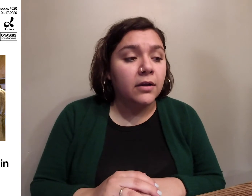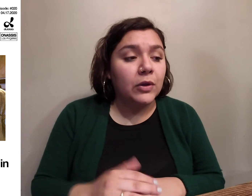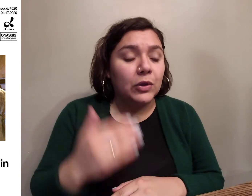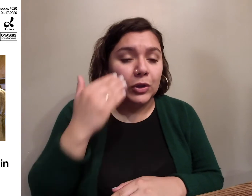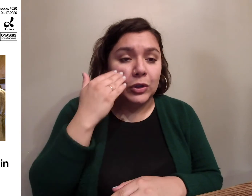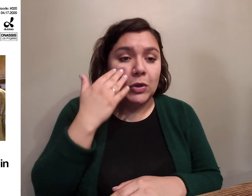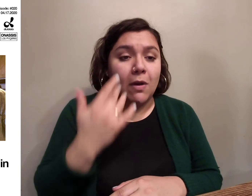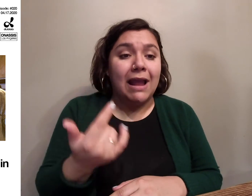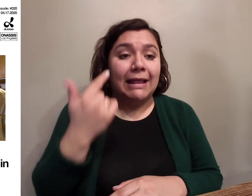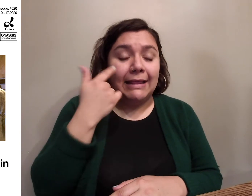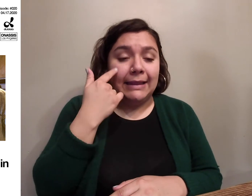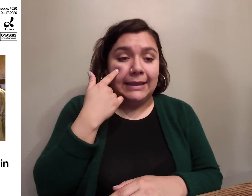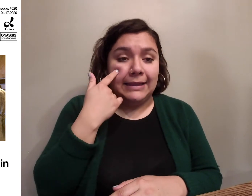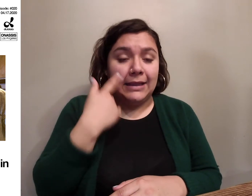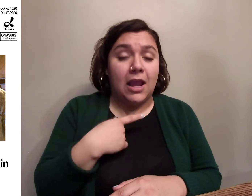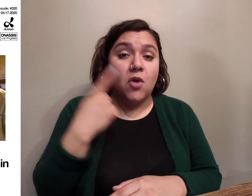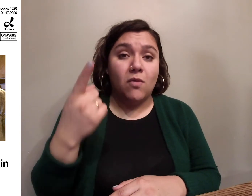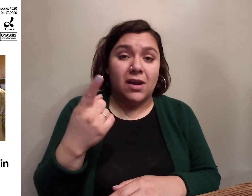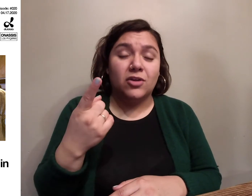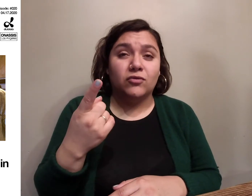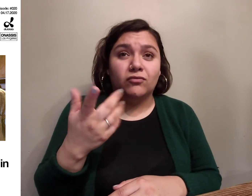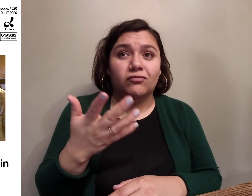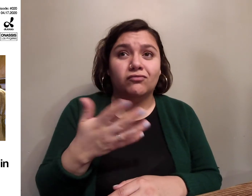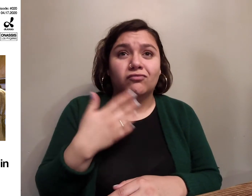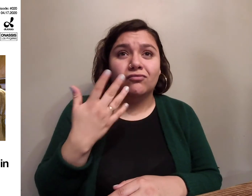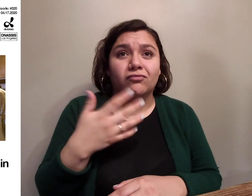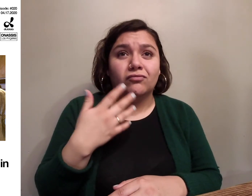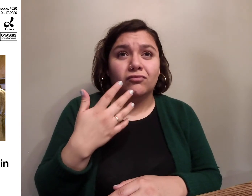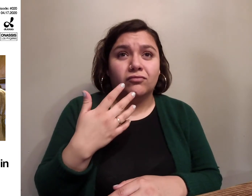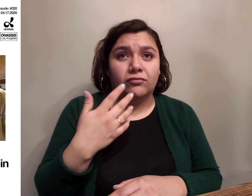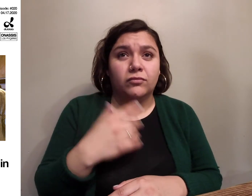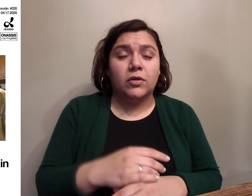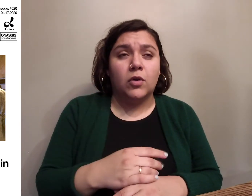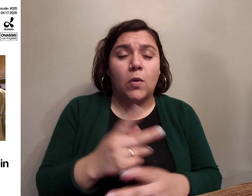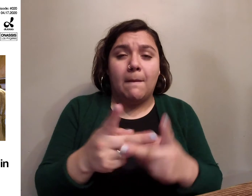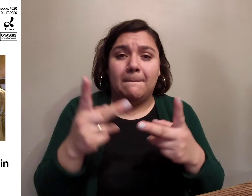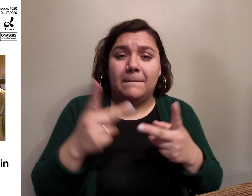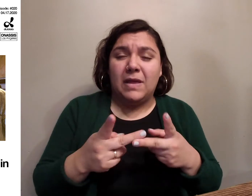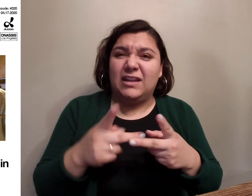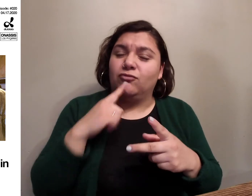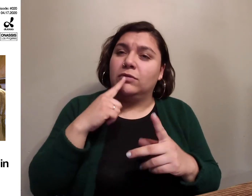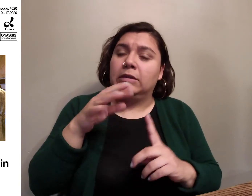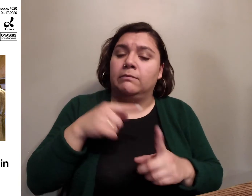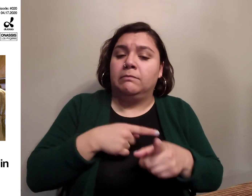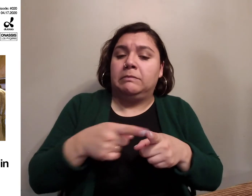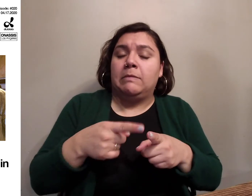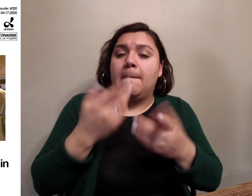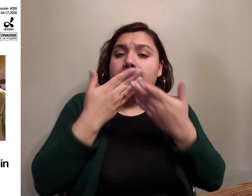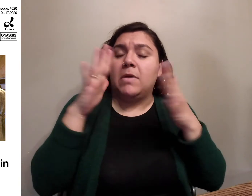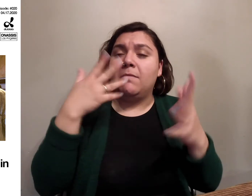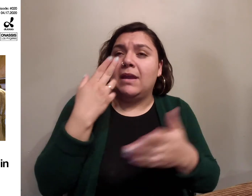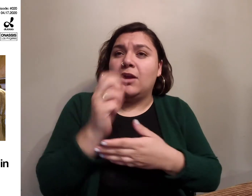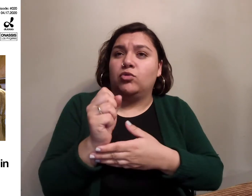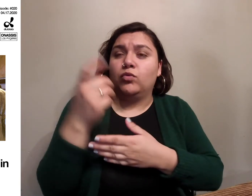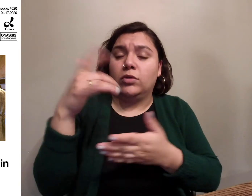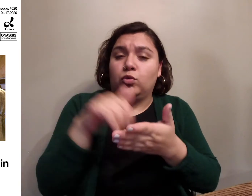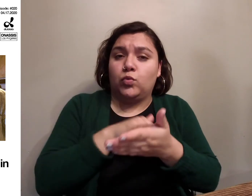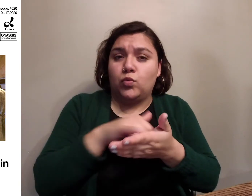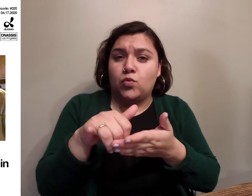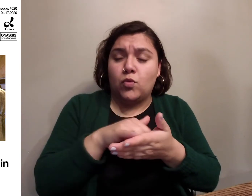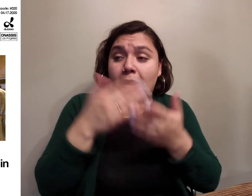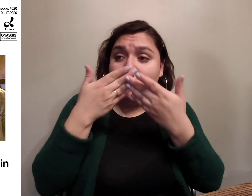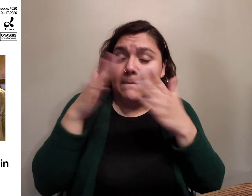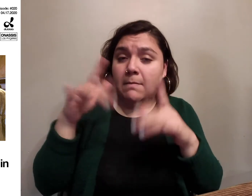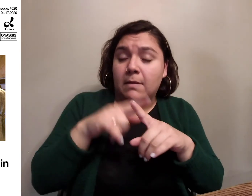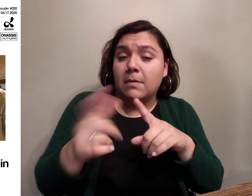to the Bronx High School of Science, which is a specialized public high school in New York. And it's public, but it focuses a lot on math and sciences.